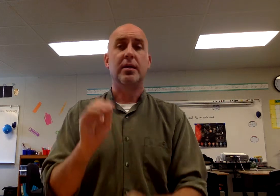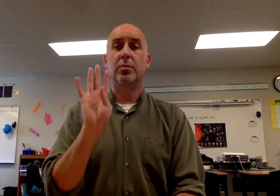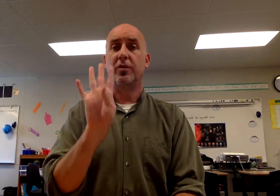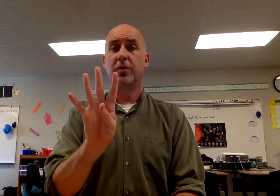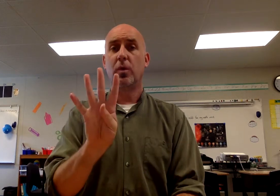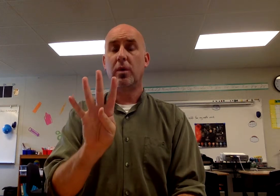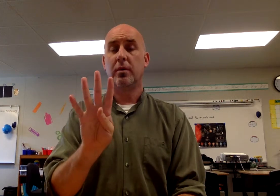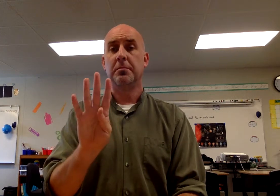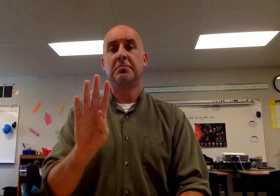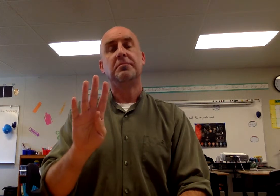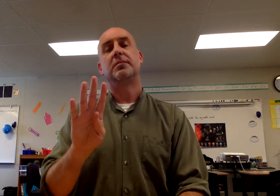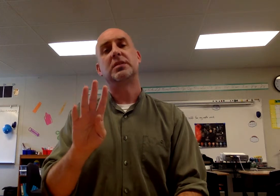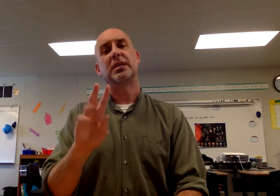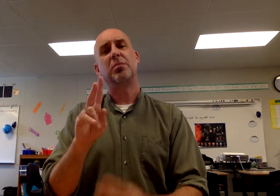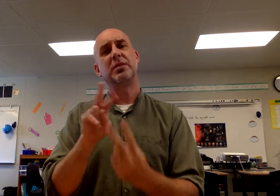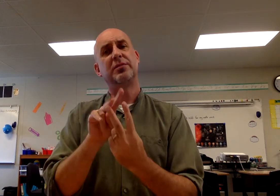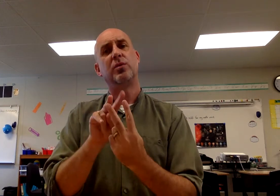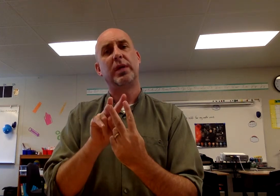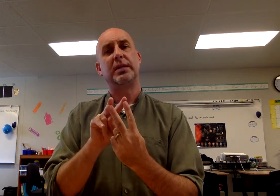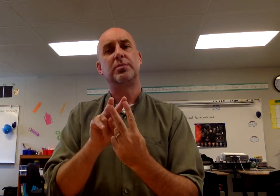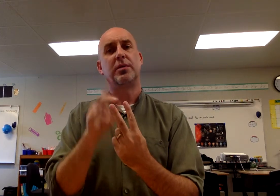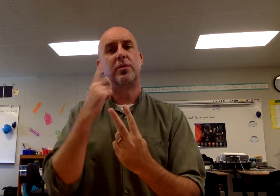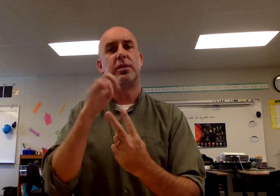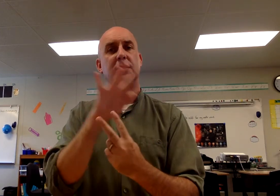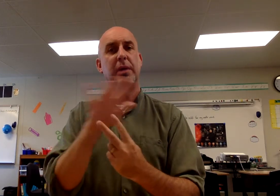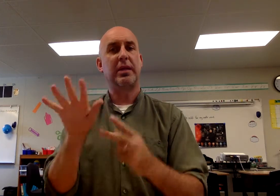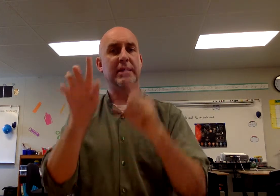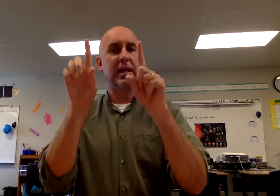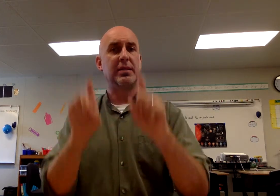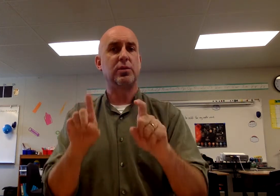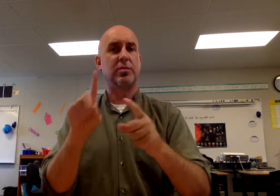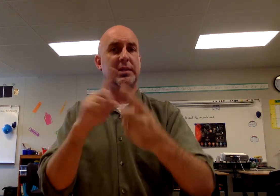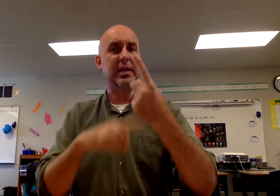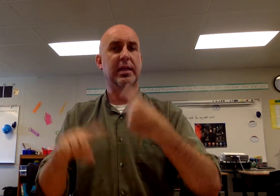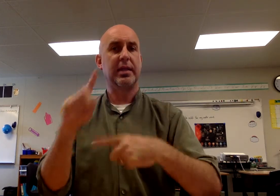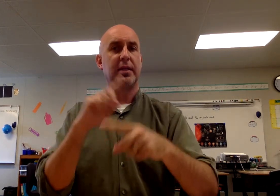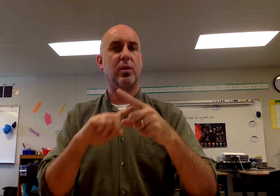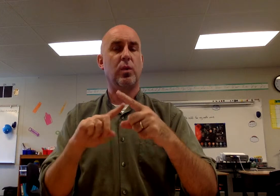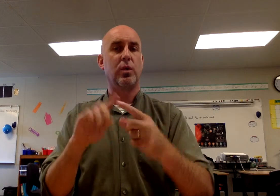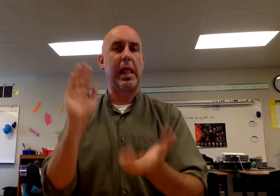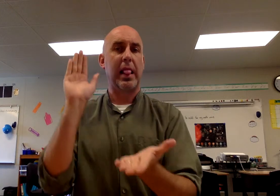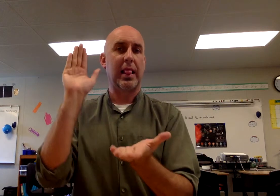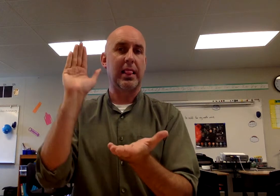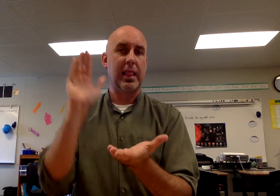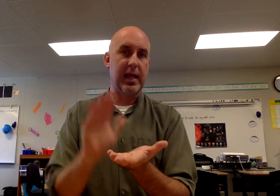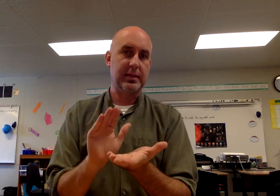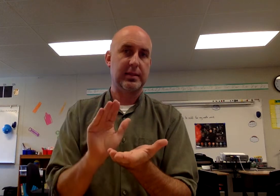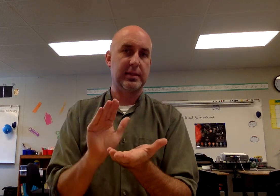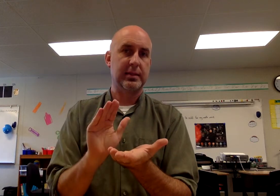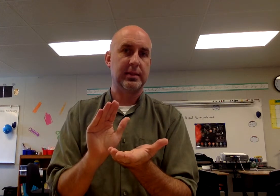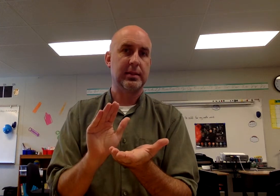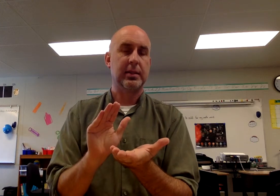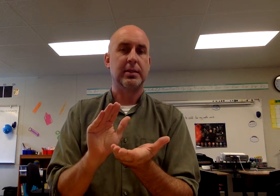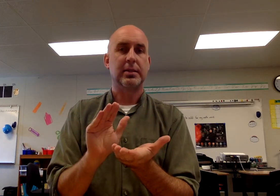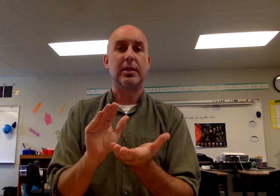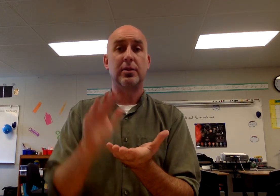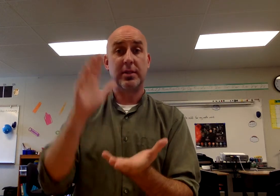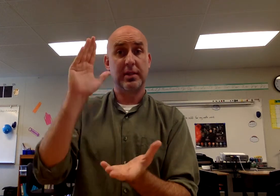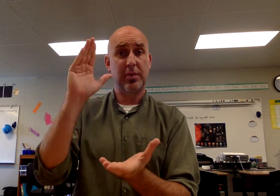Number four, there's a couple different ways, but for the spelling test, we'll be signing the word less. Like there's this much,